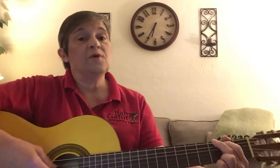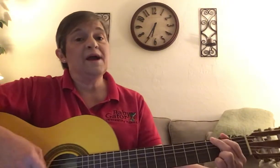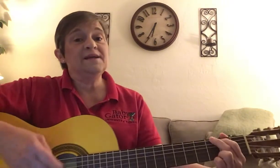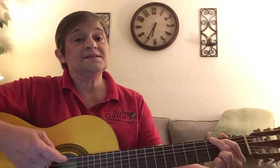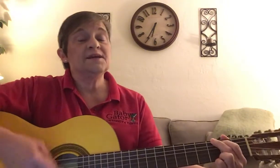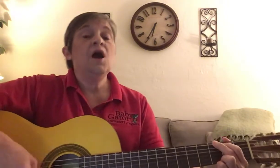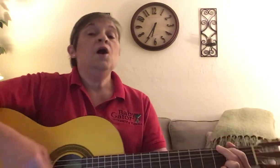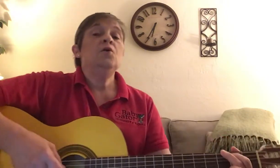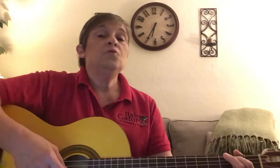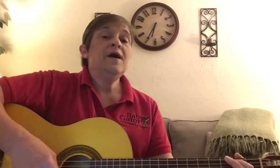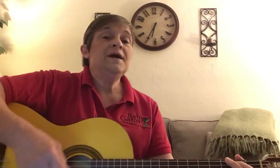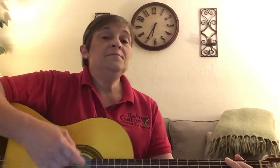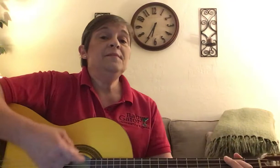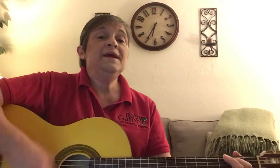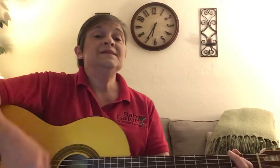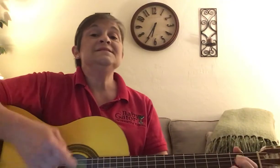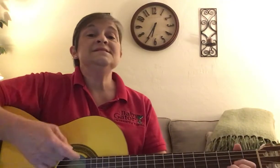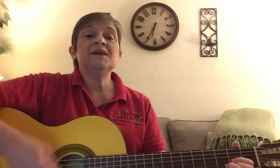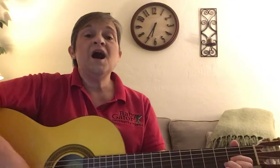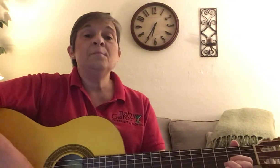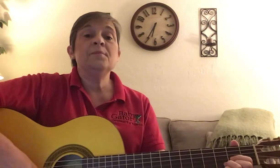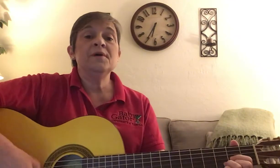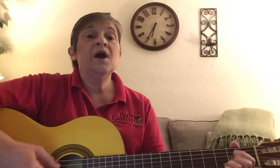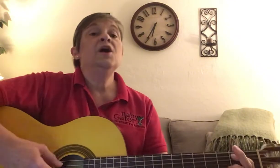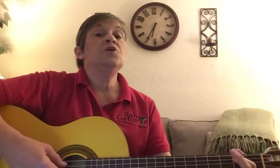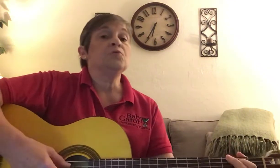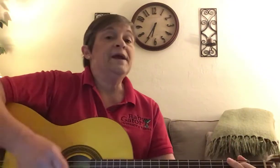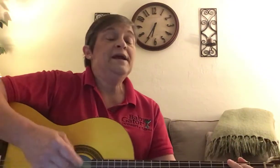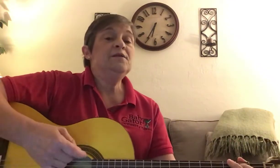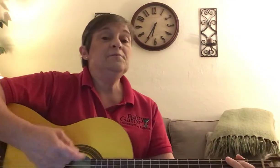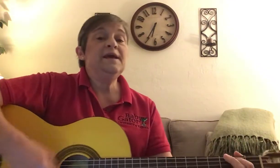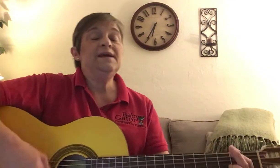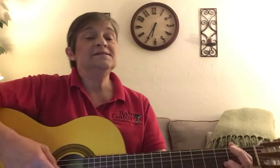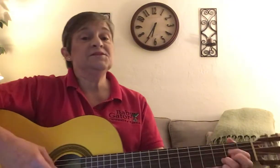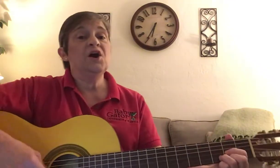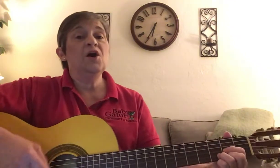bright. Red means stop, green means go.